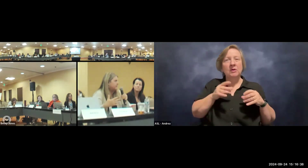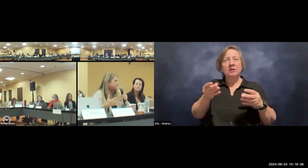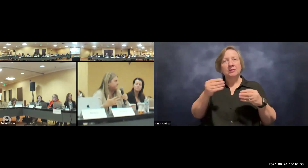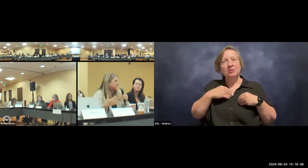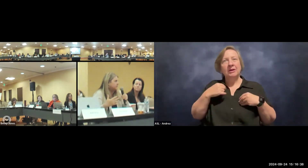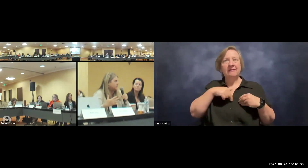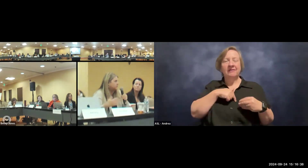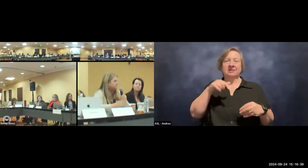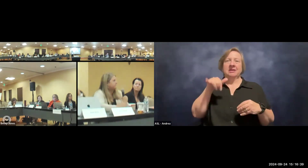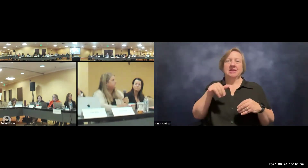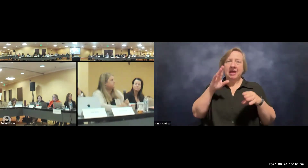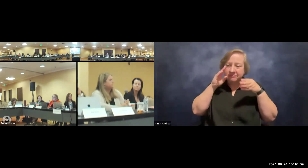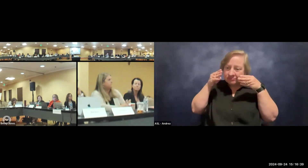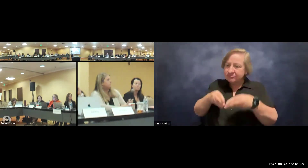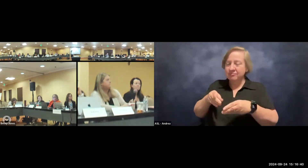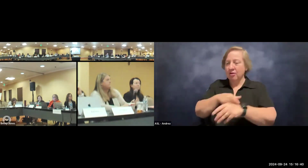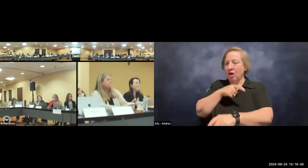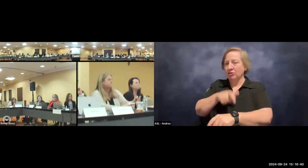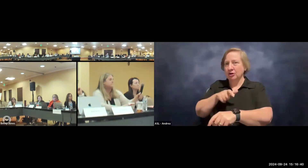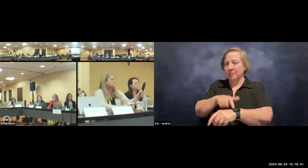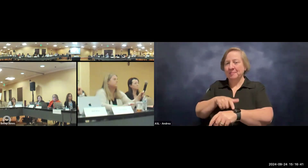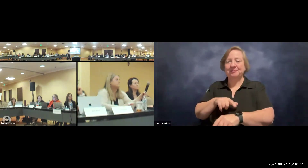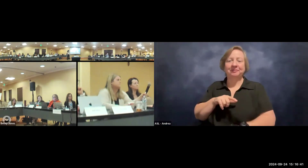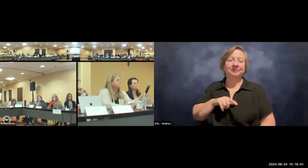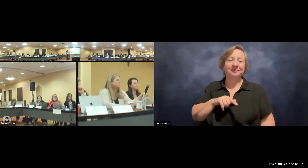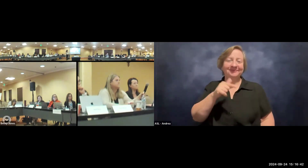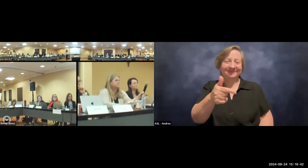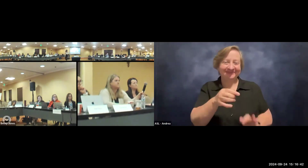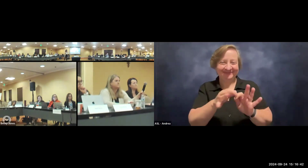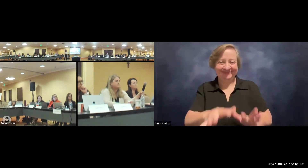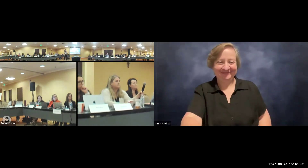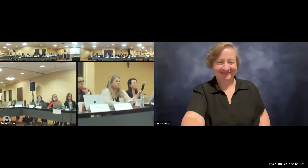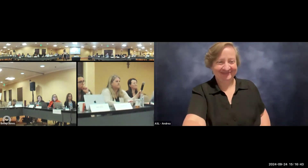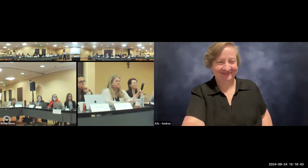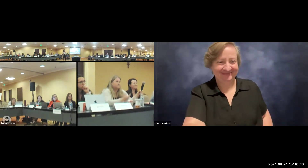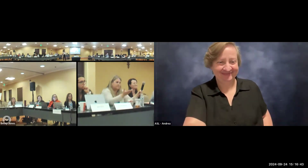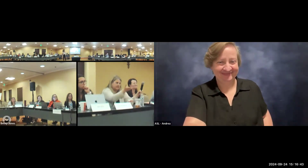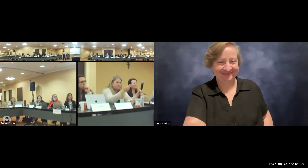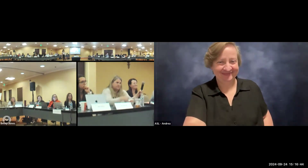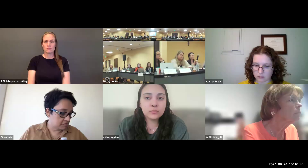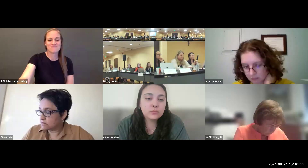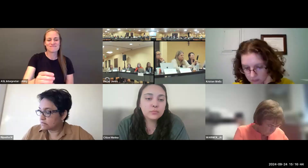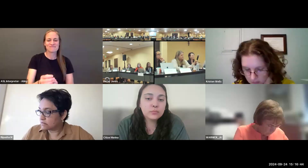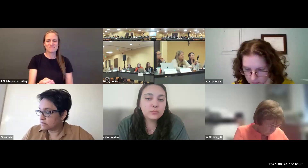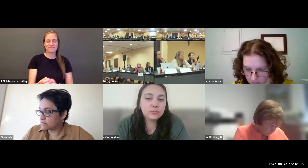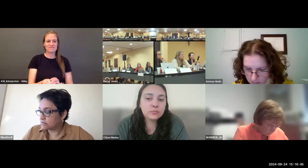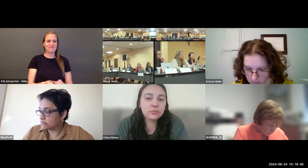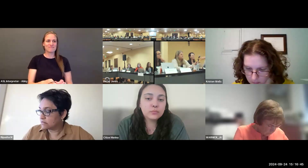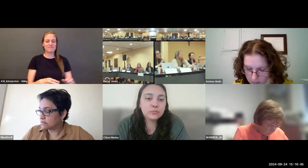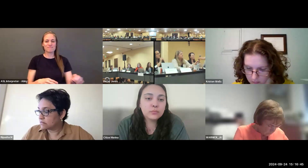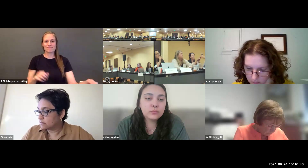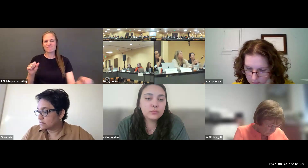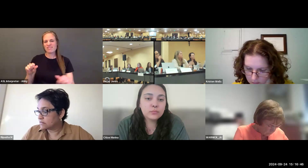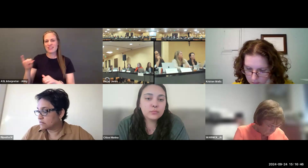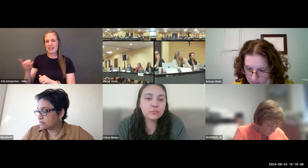oversight longer term. And Alicia, am I right that nicely fits with what you were talking about earlier? Yeah.